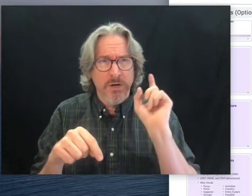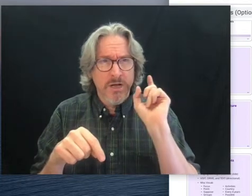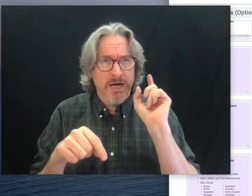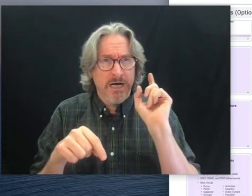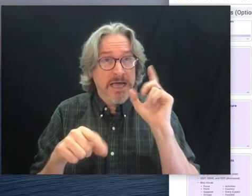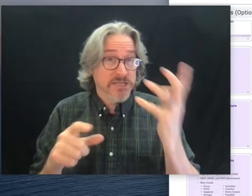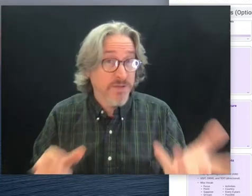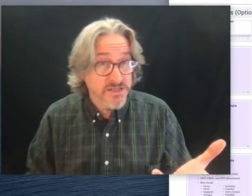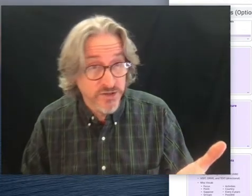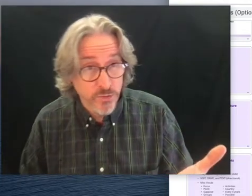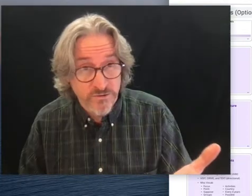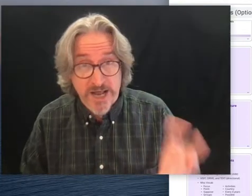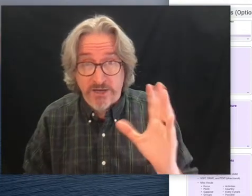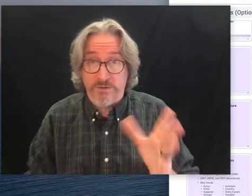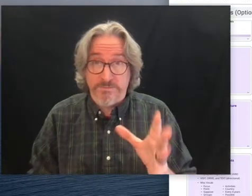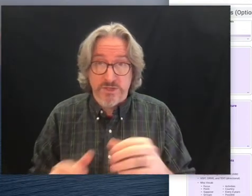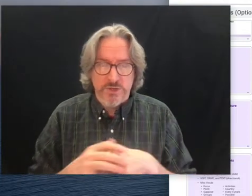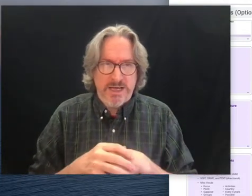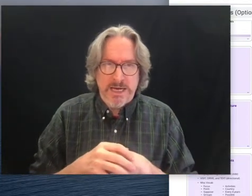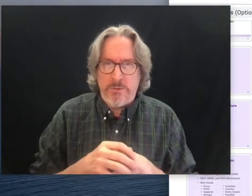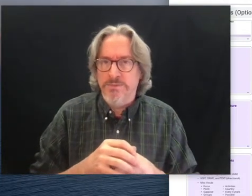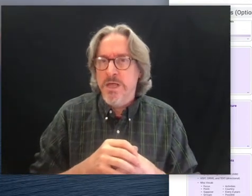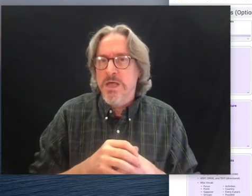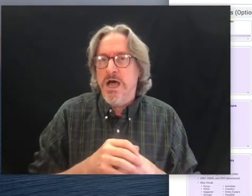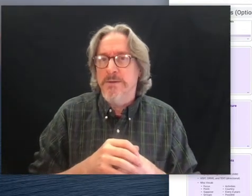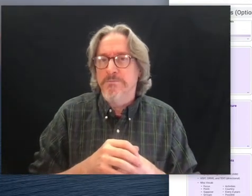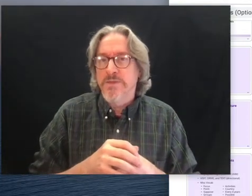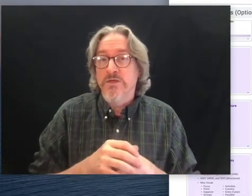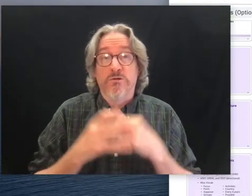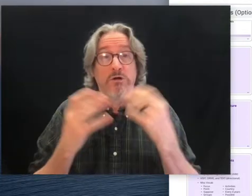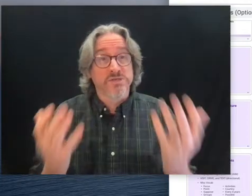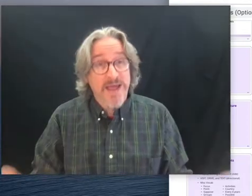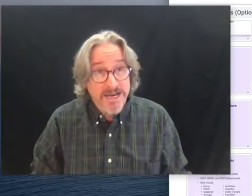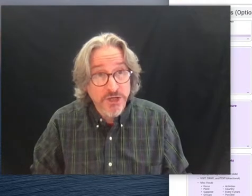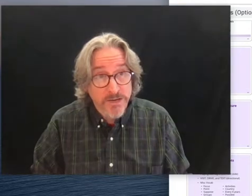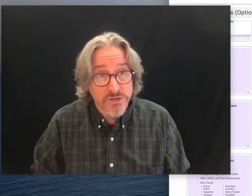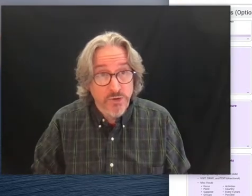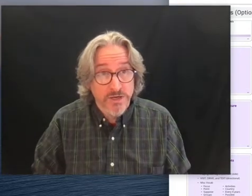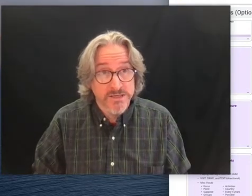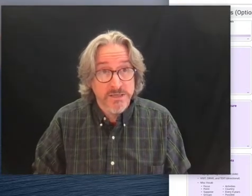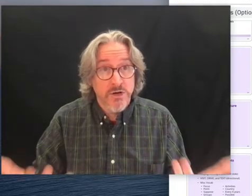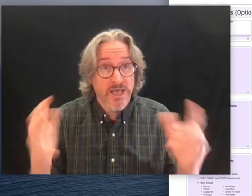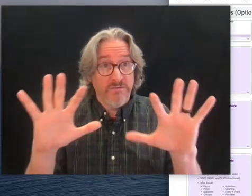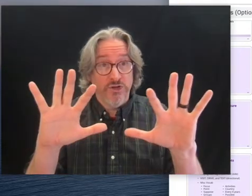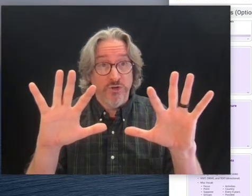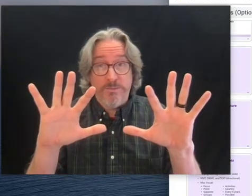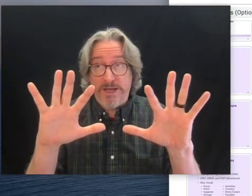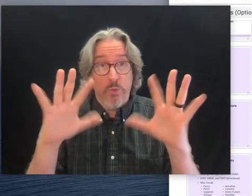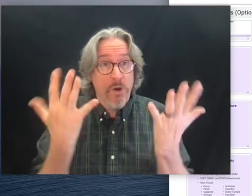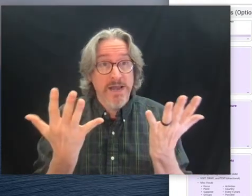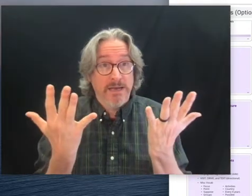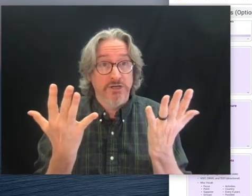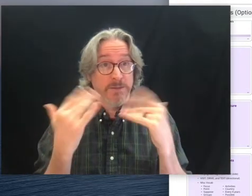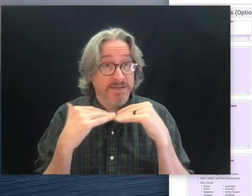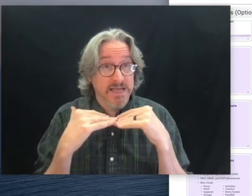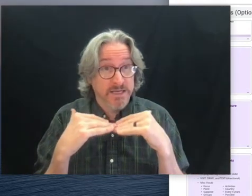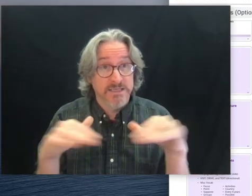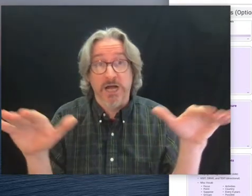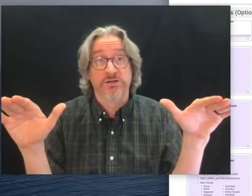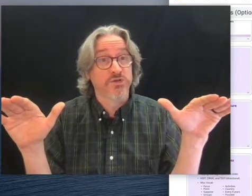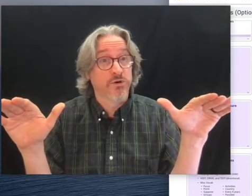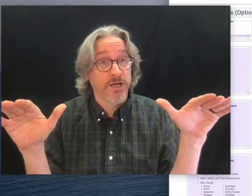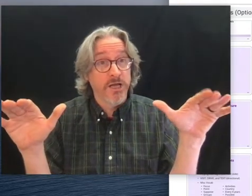show explains visual vernacular, so that can help. There are also hand shape stories. If you pick one hand shape and